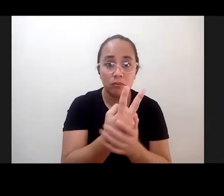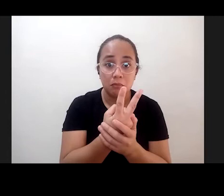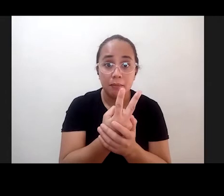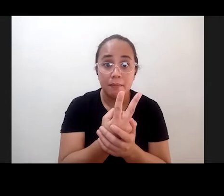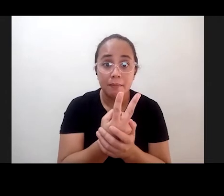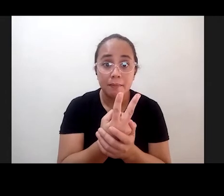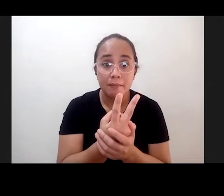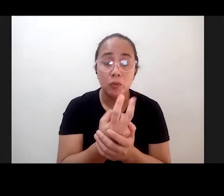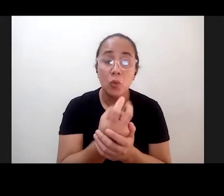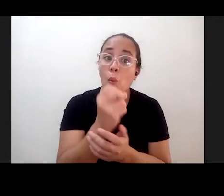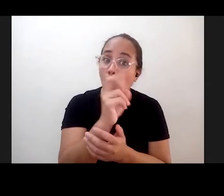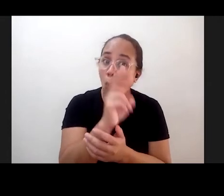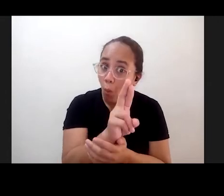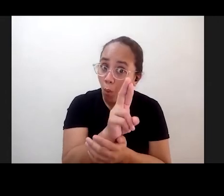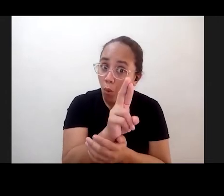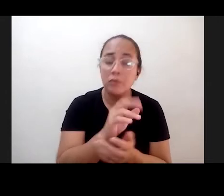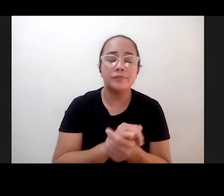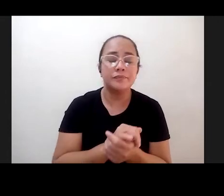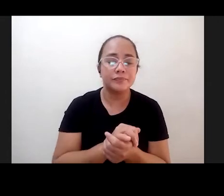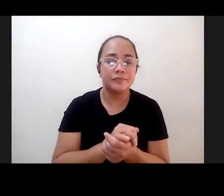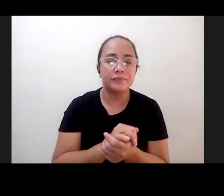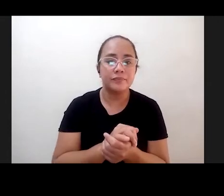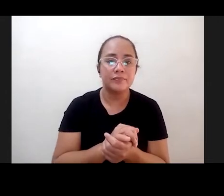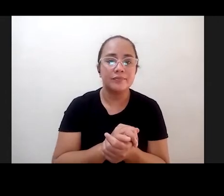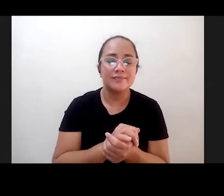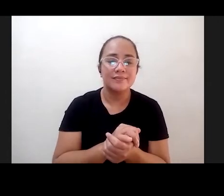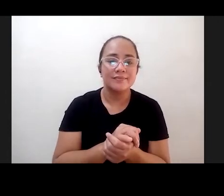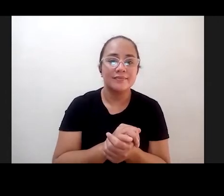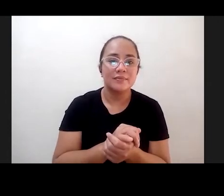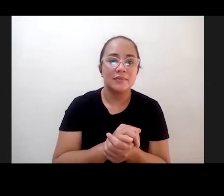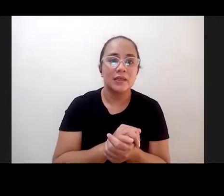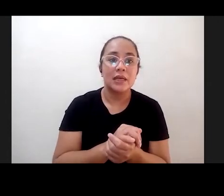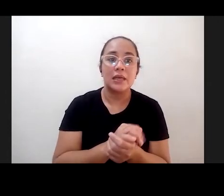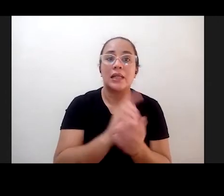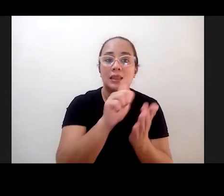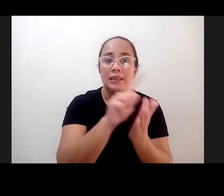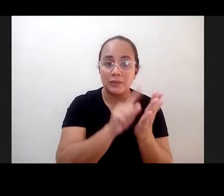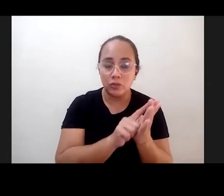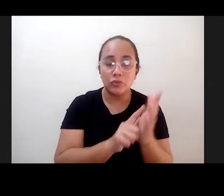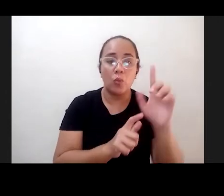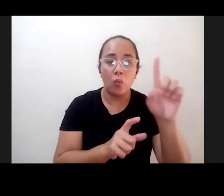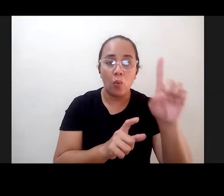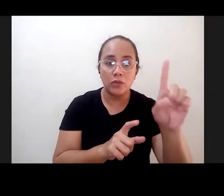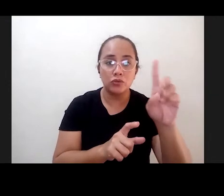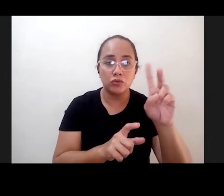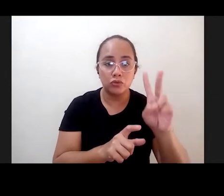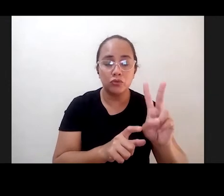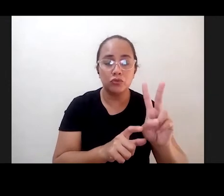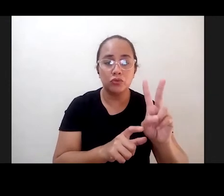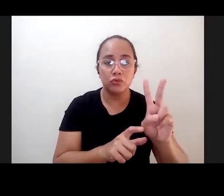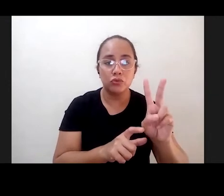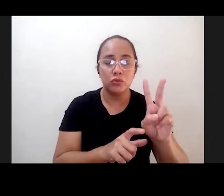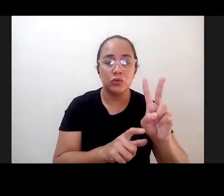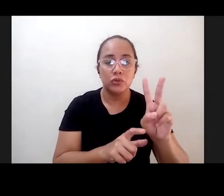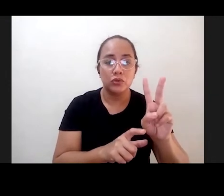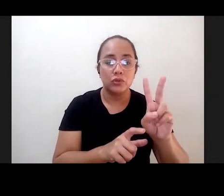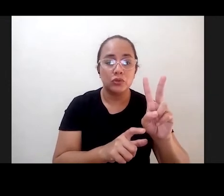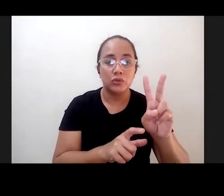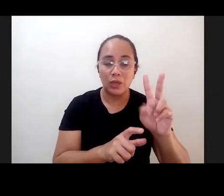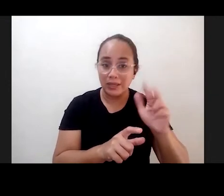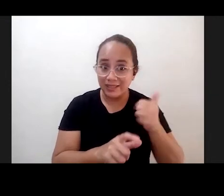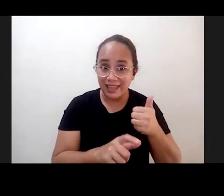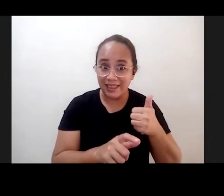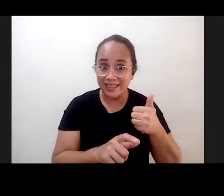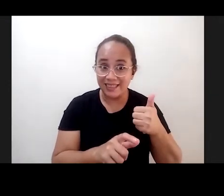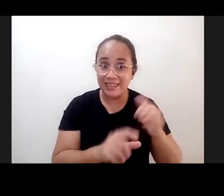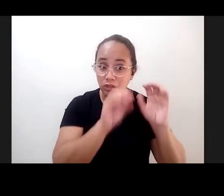Or you can do lesson 1 to 10 teaching